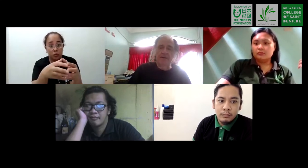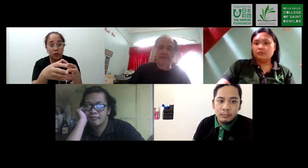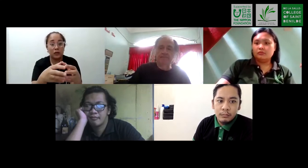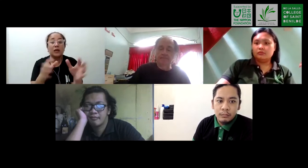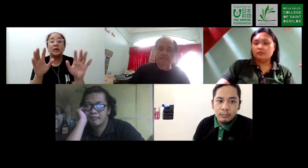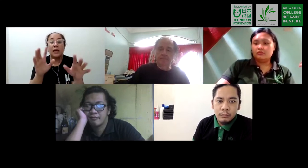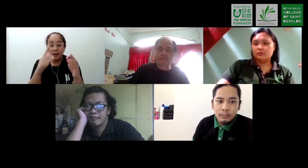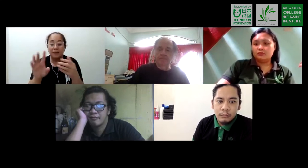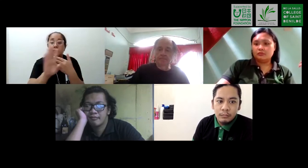time.